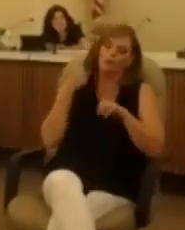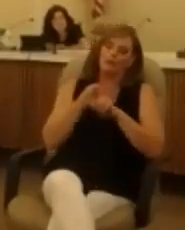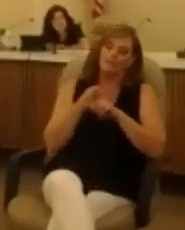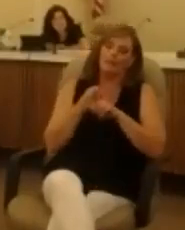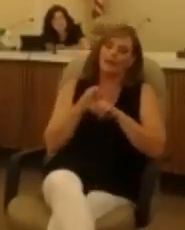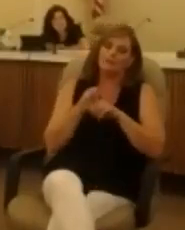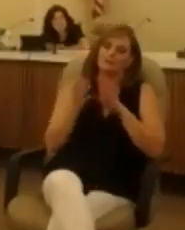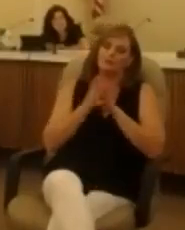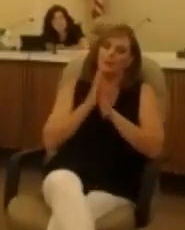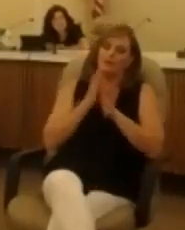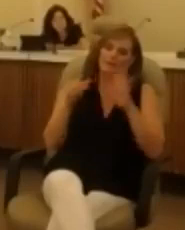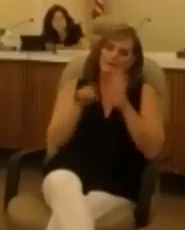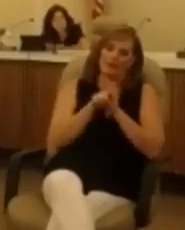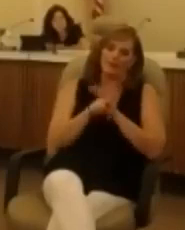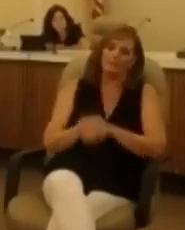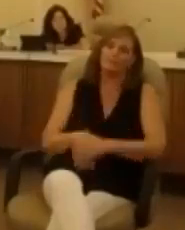have